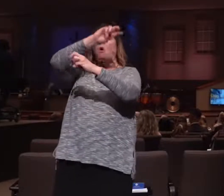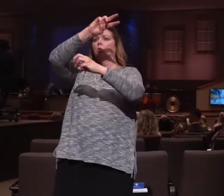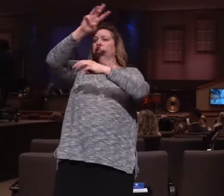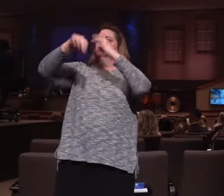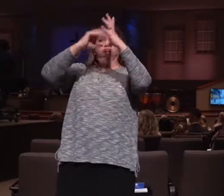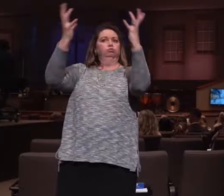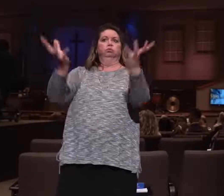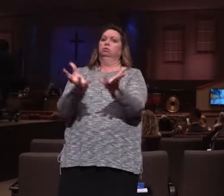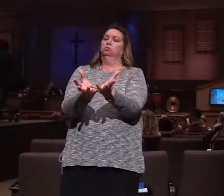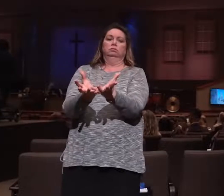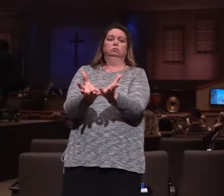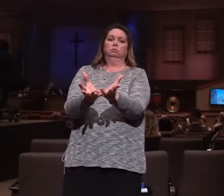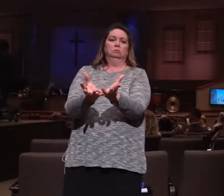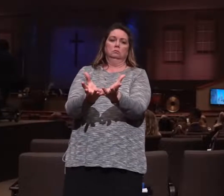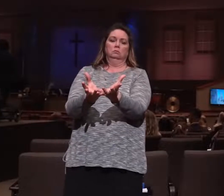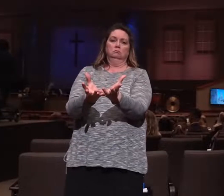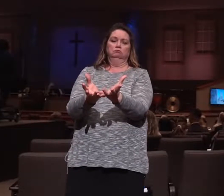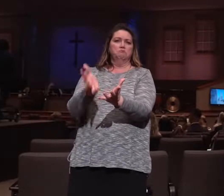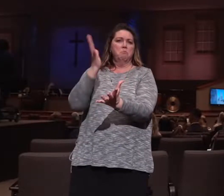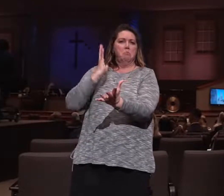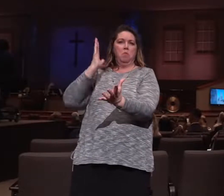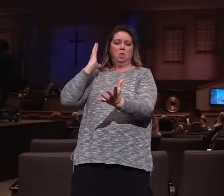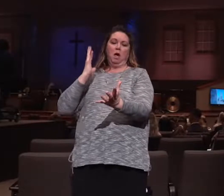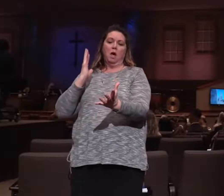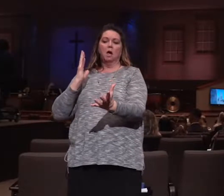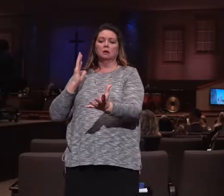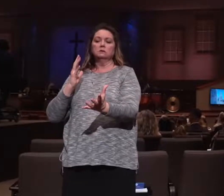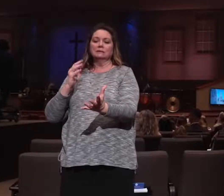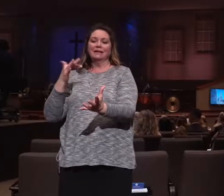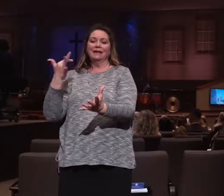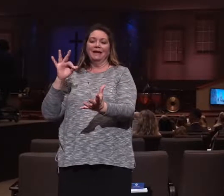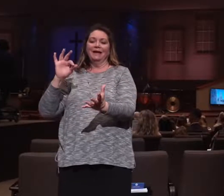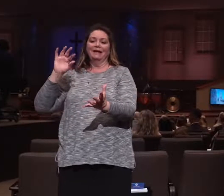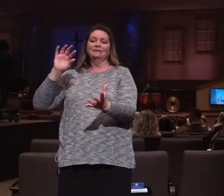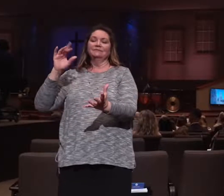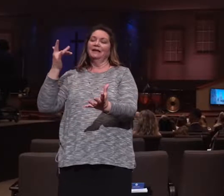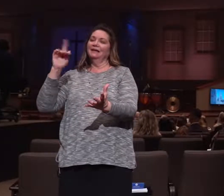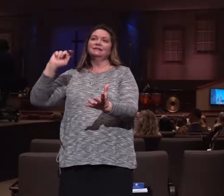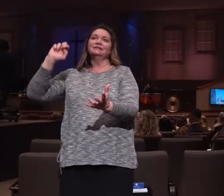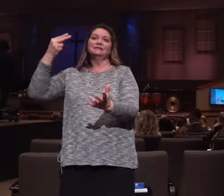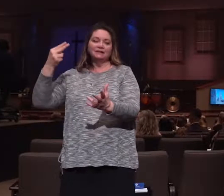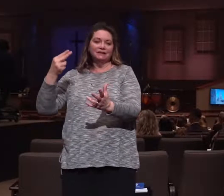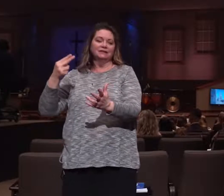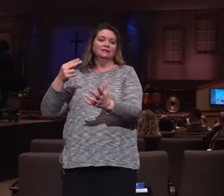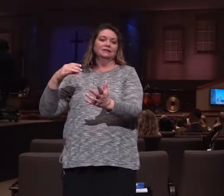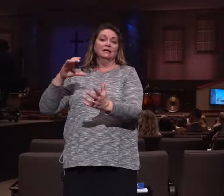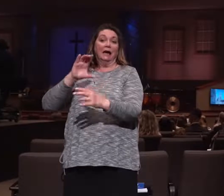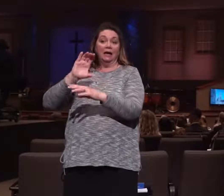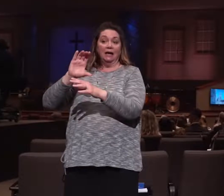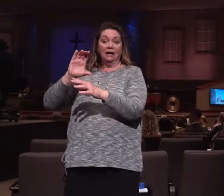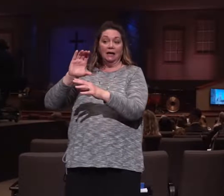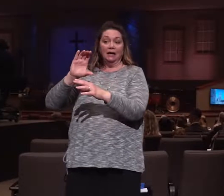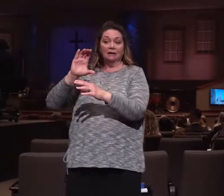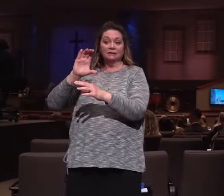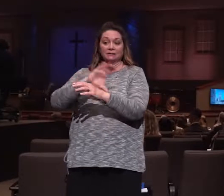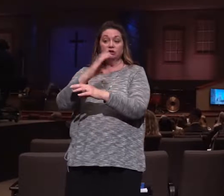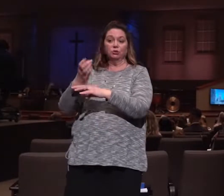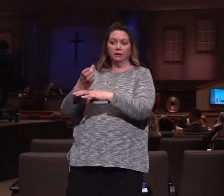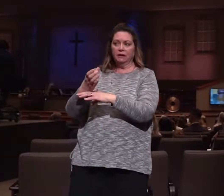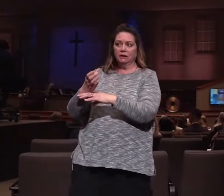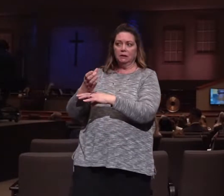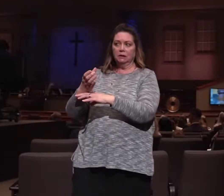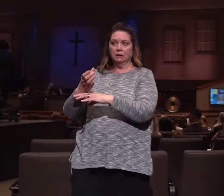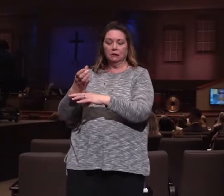remarkable. During the 18th century, a spark of the gospel ignited, resulting in revivals that cut